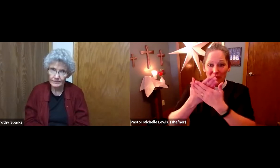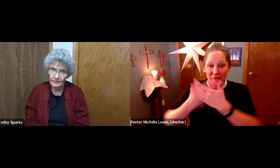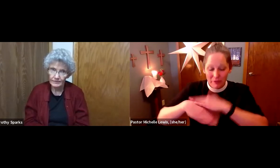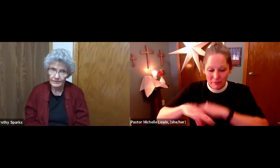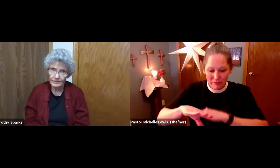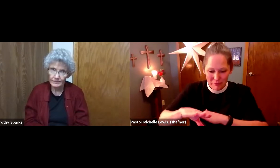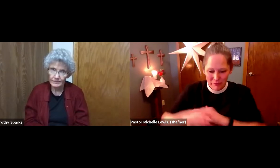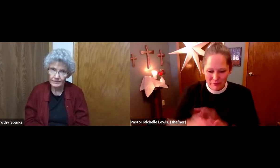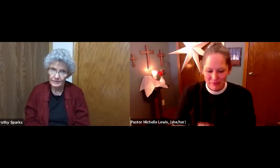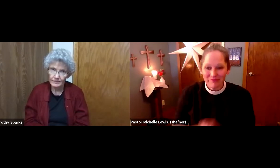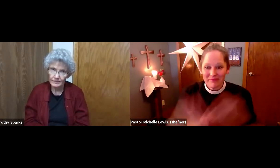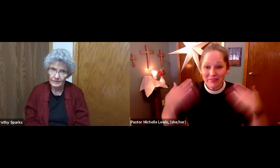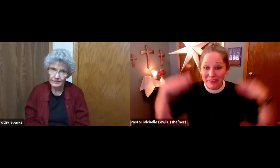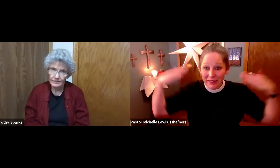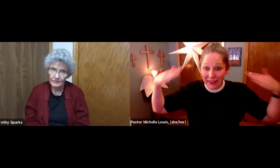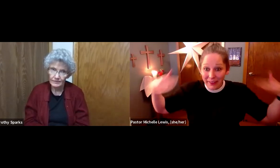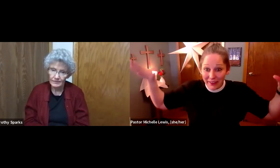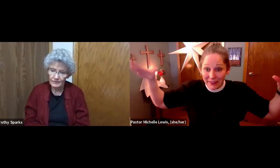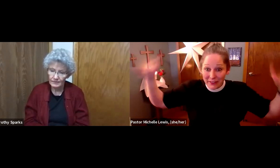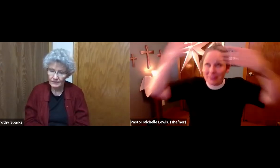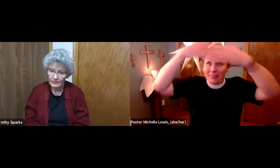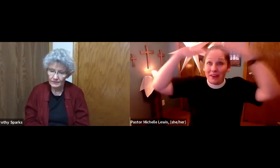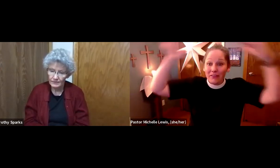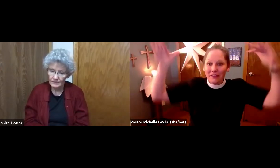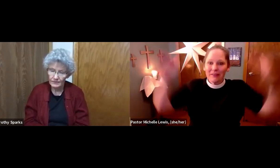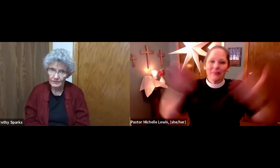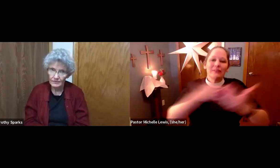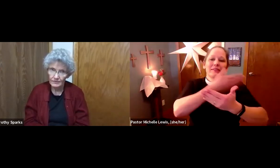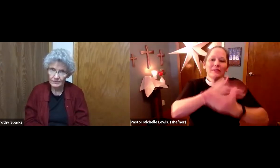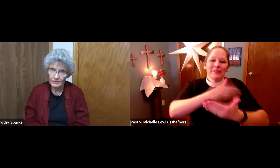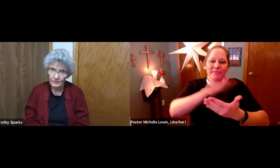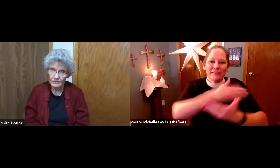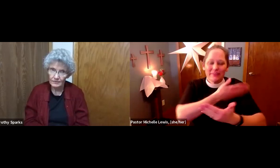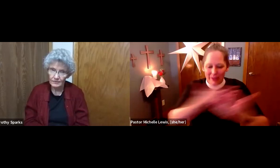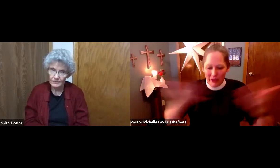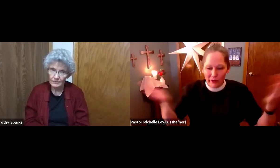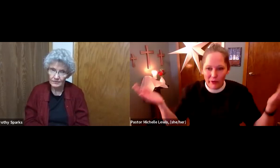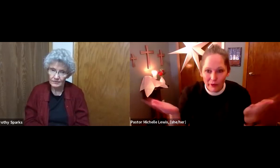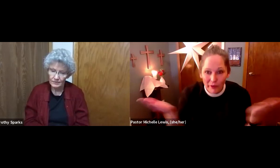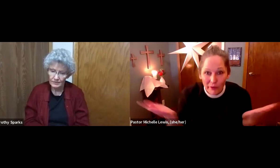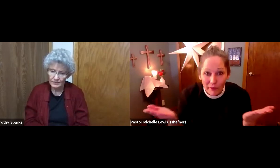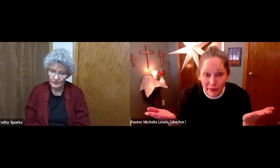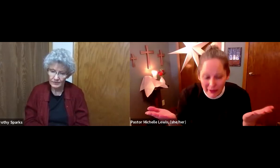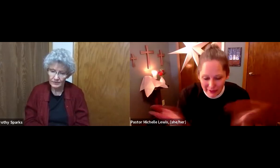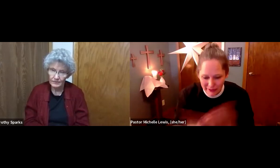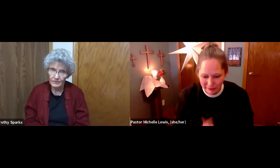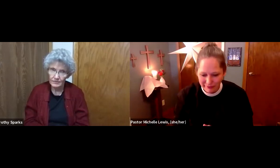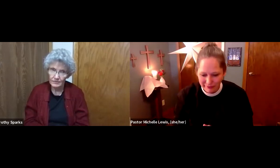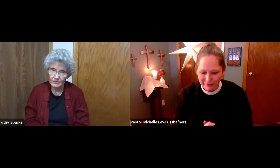My friends, at the birth of Christ, the angels sang a song